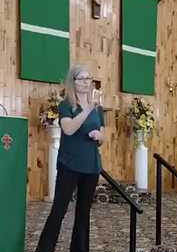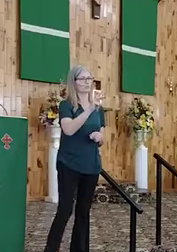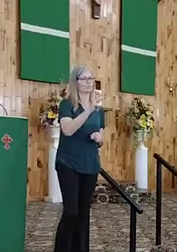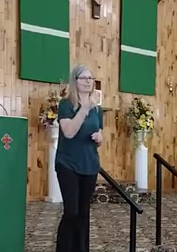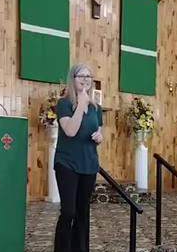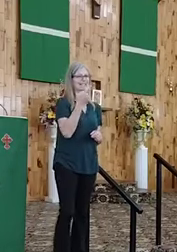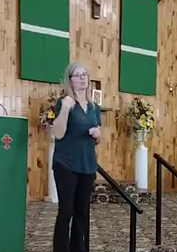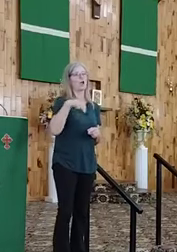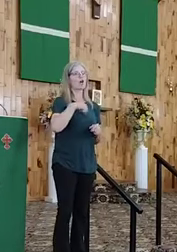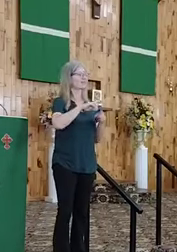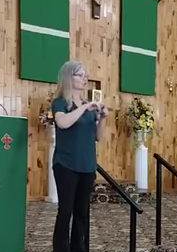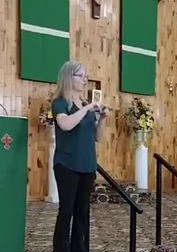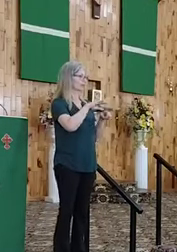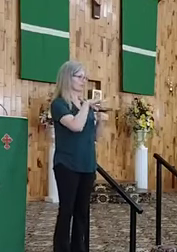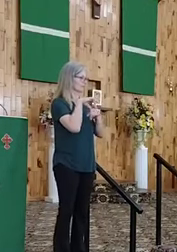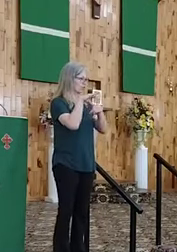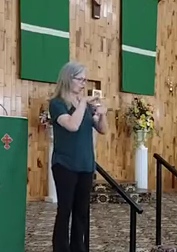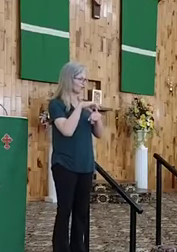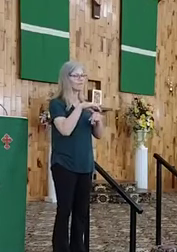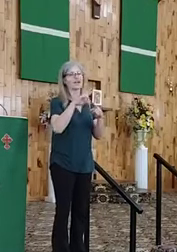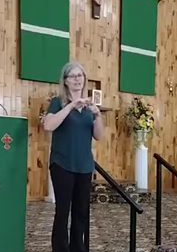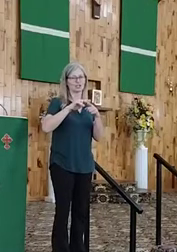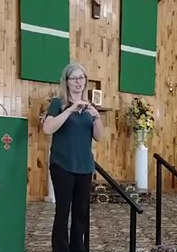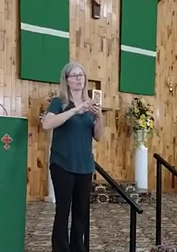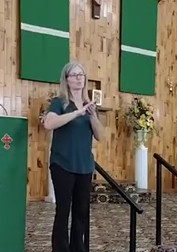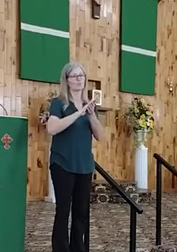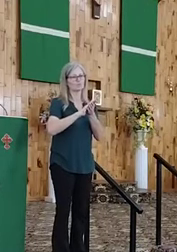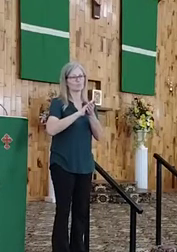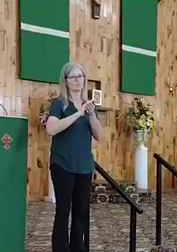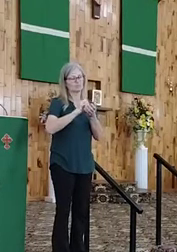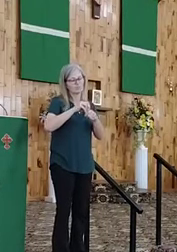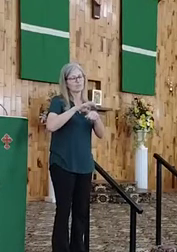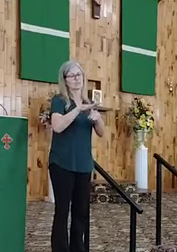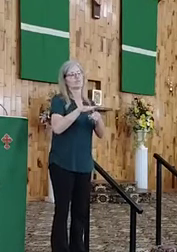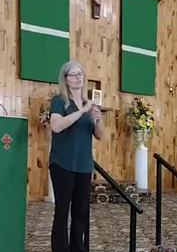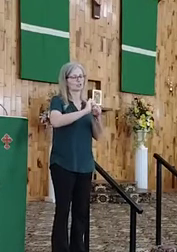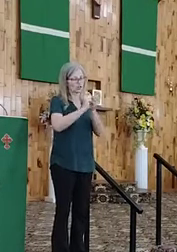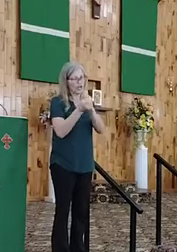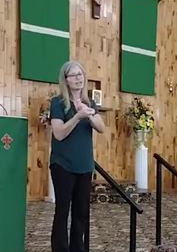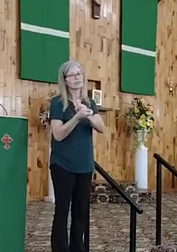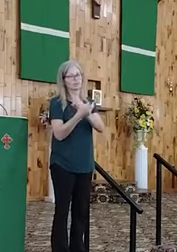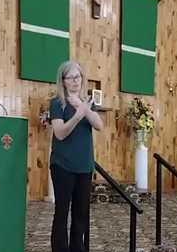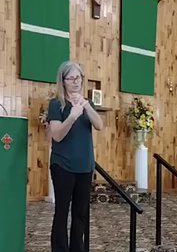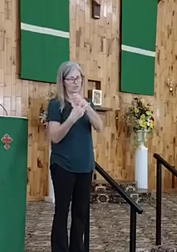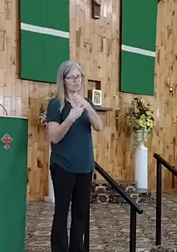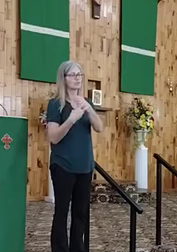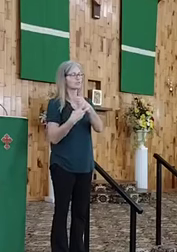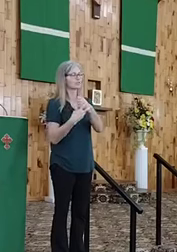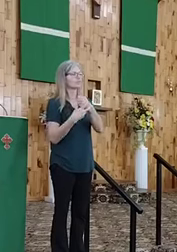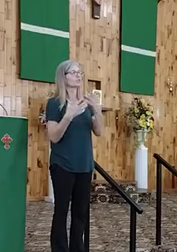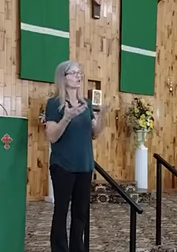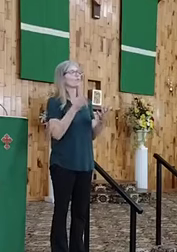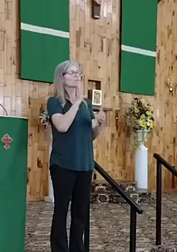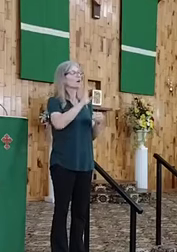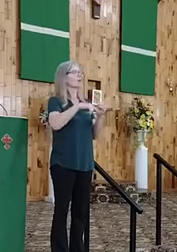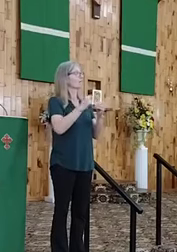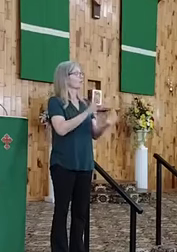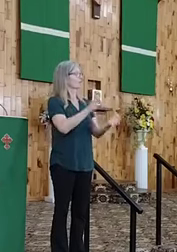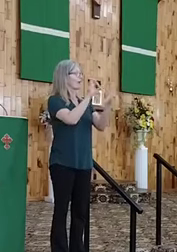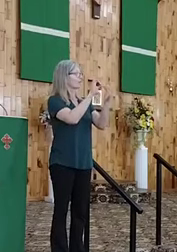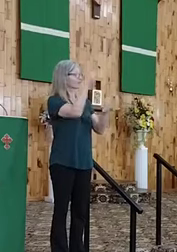And salt brings about change and preservation. And so today, as we talk about the perfection of God, remember that you were